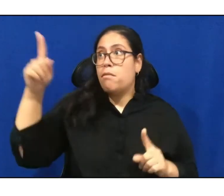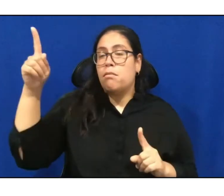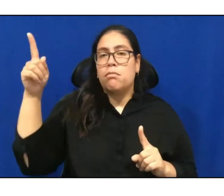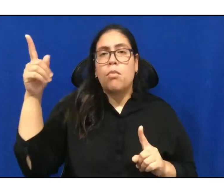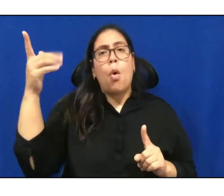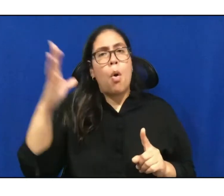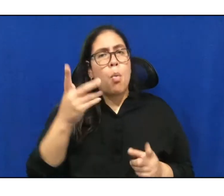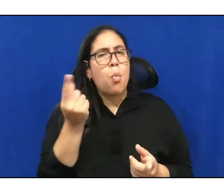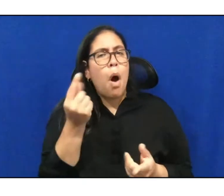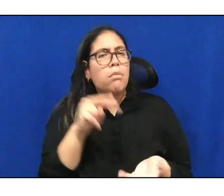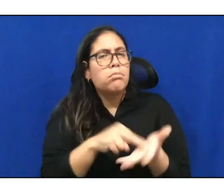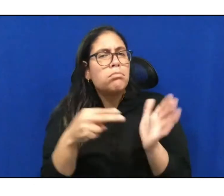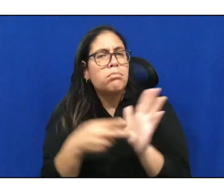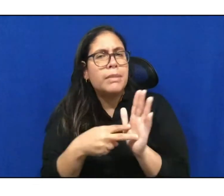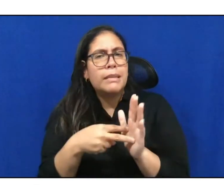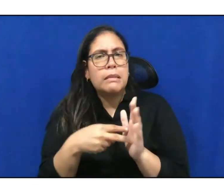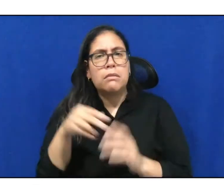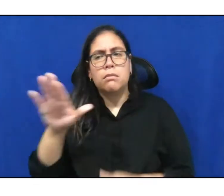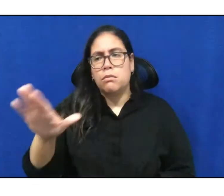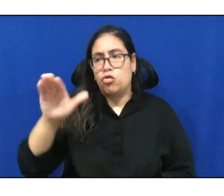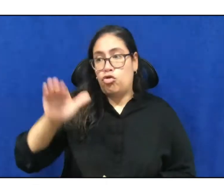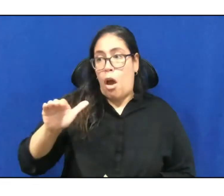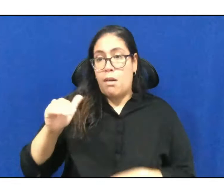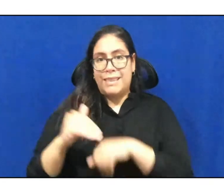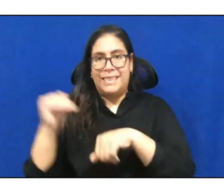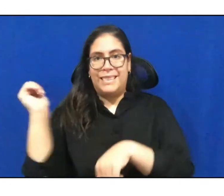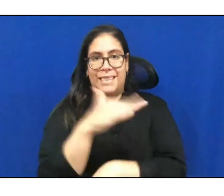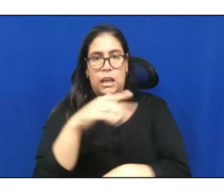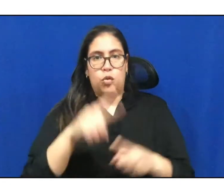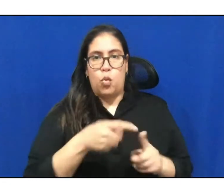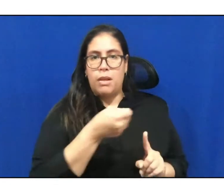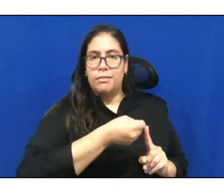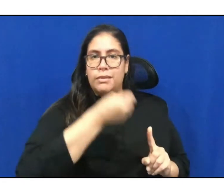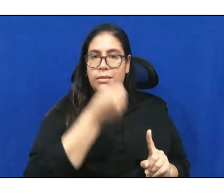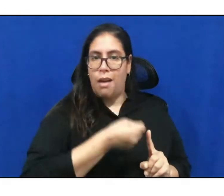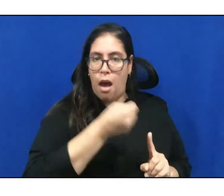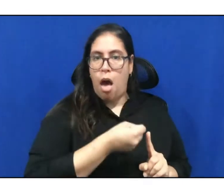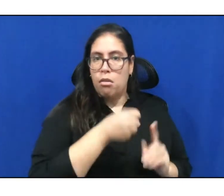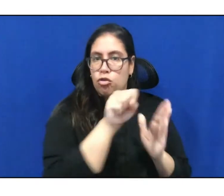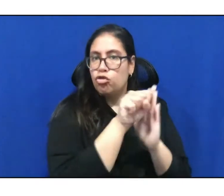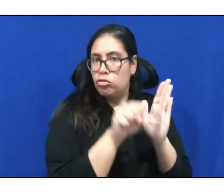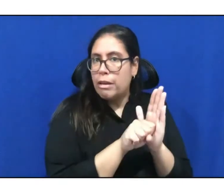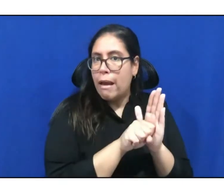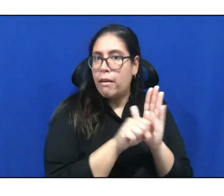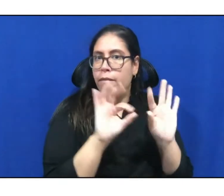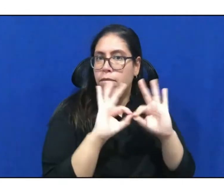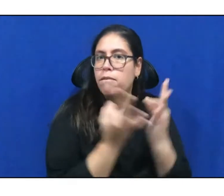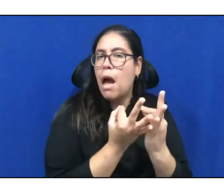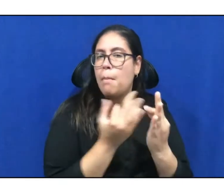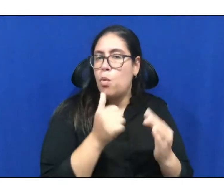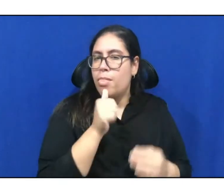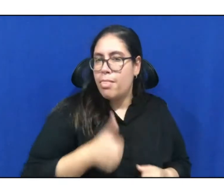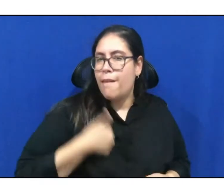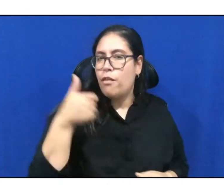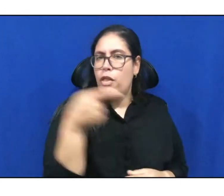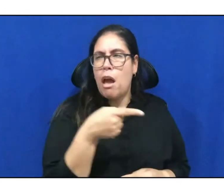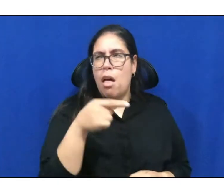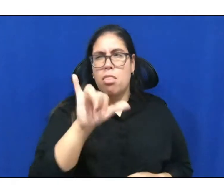child back, and how you prepare a child for those movements? It's